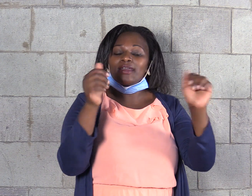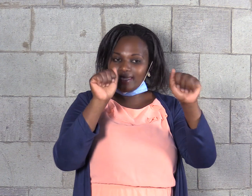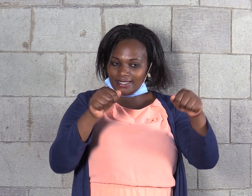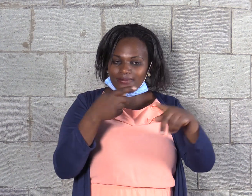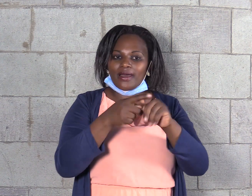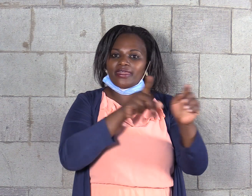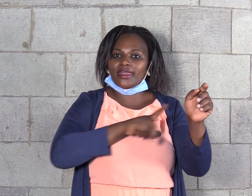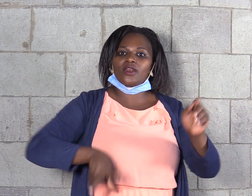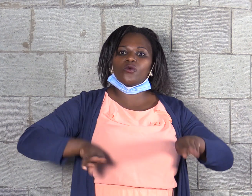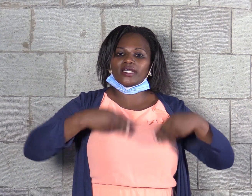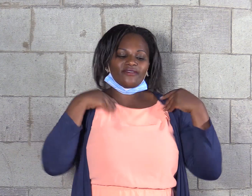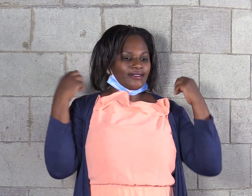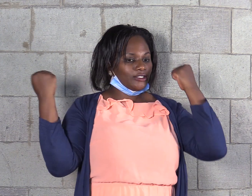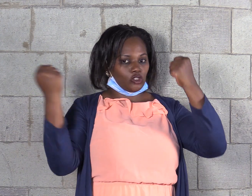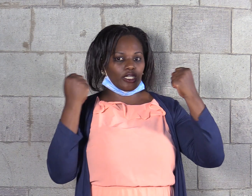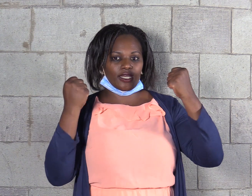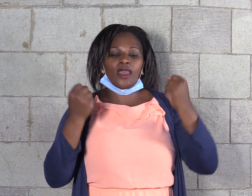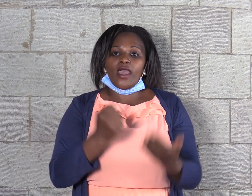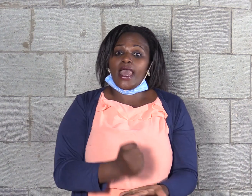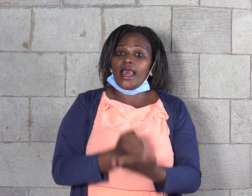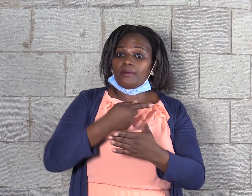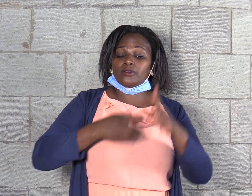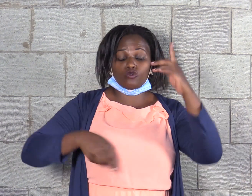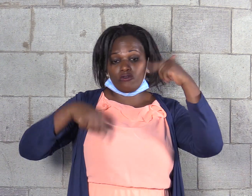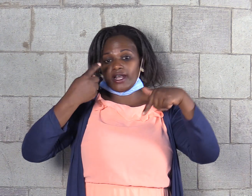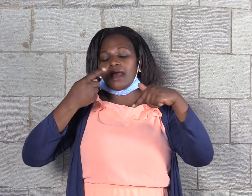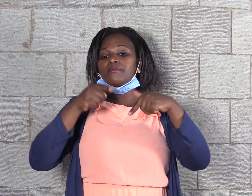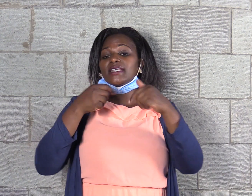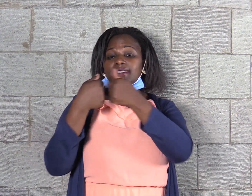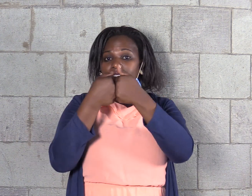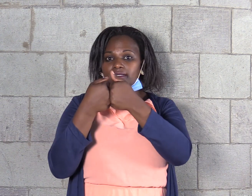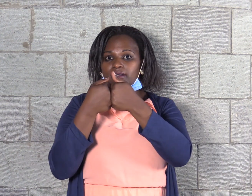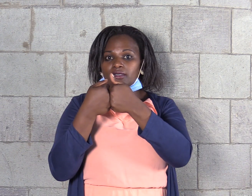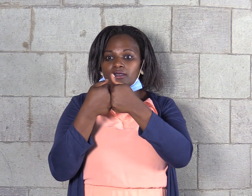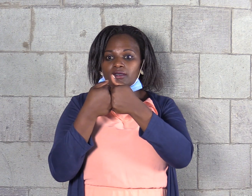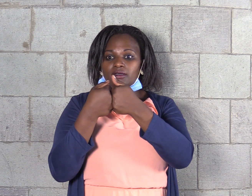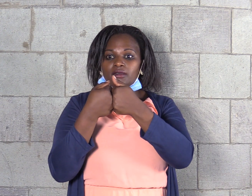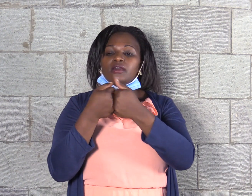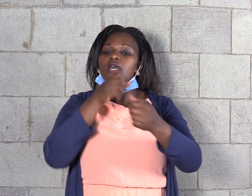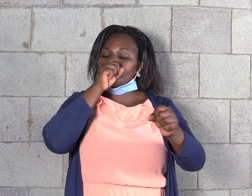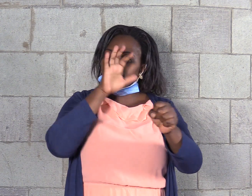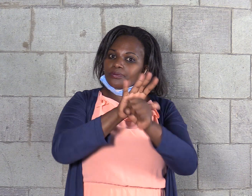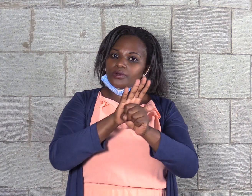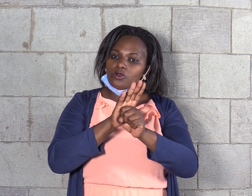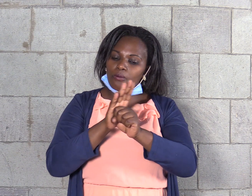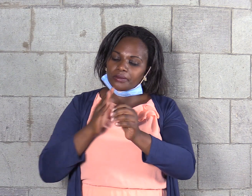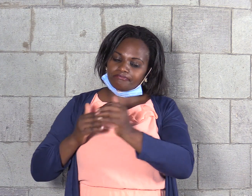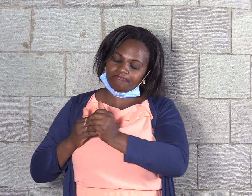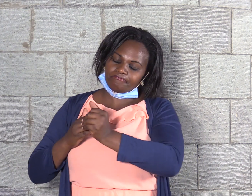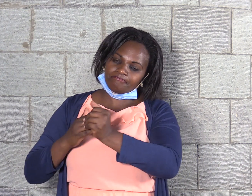the strength. He will help us to overcome these challenges, since He has promised to hold our hand, because He is